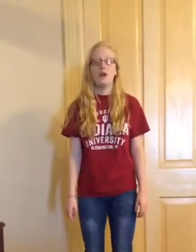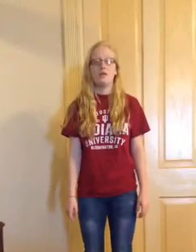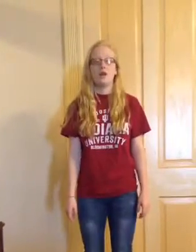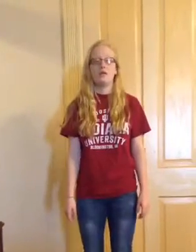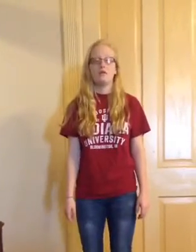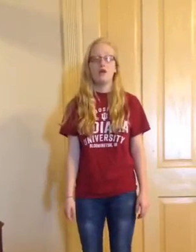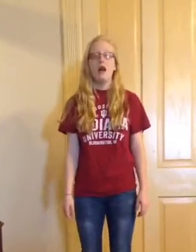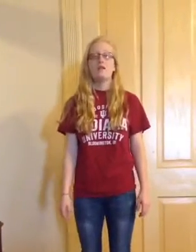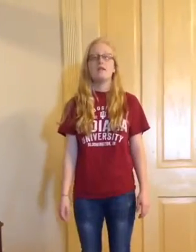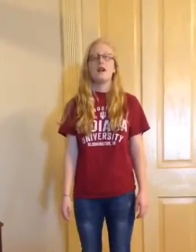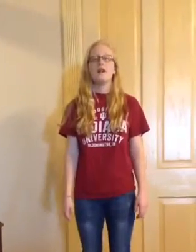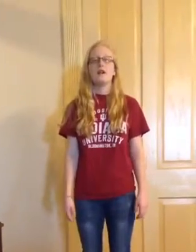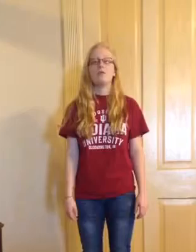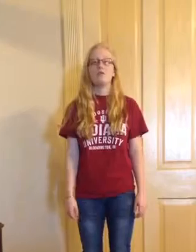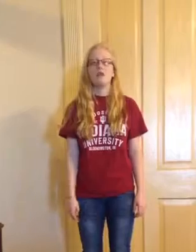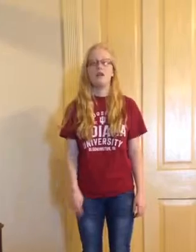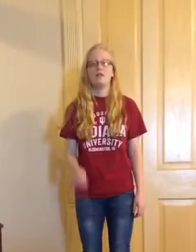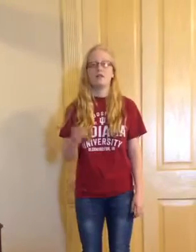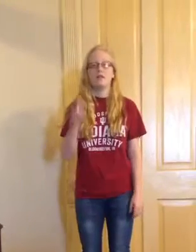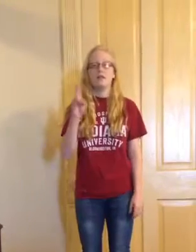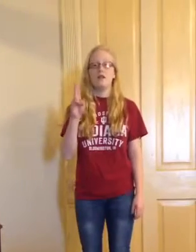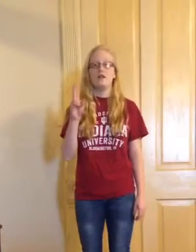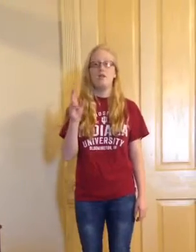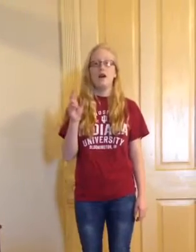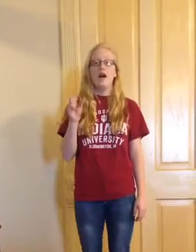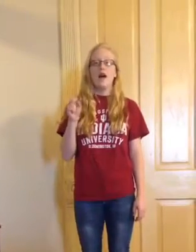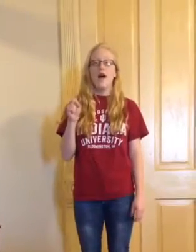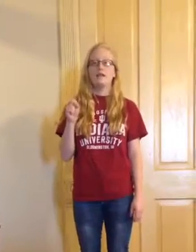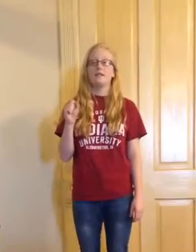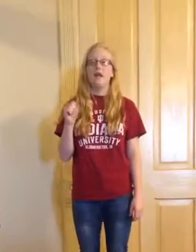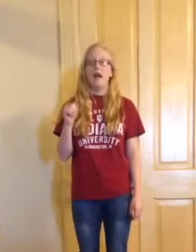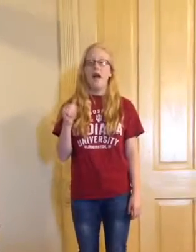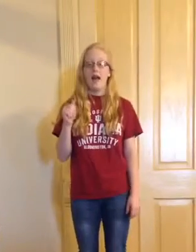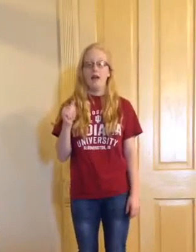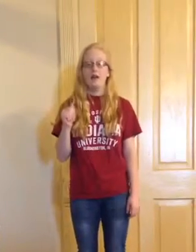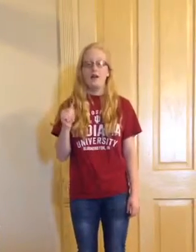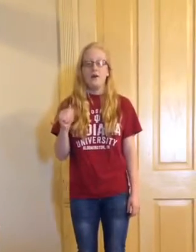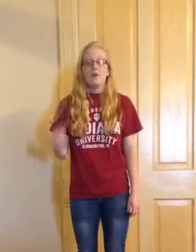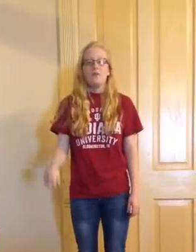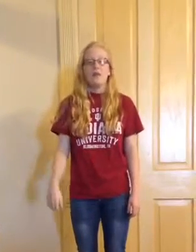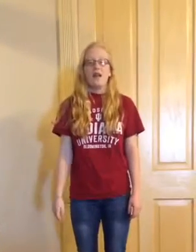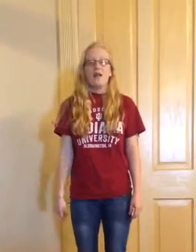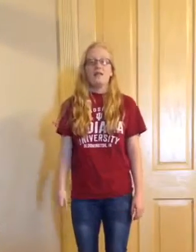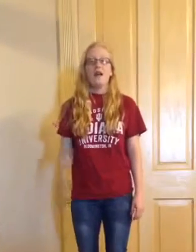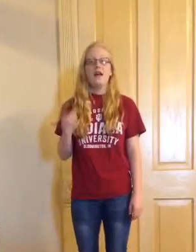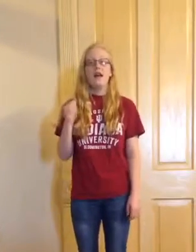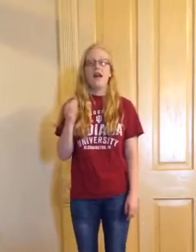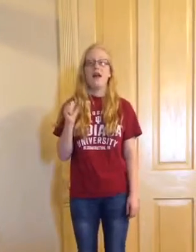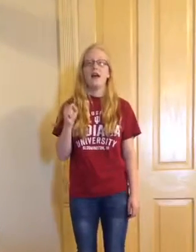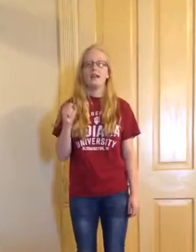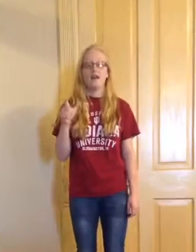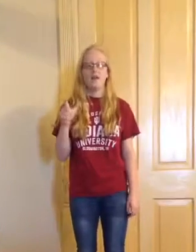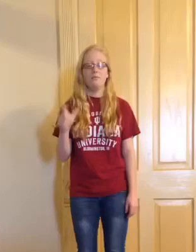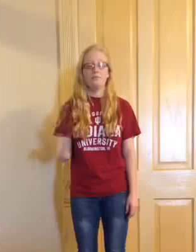with others. The sign language that is used in the USA is ASL.